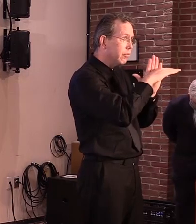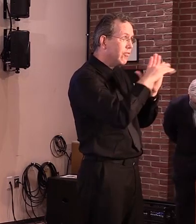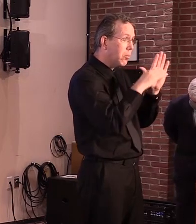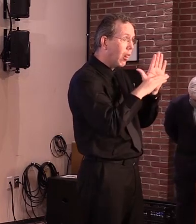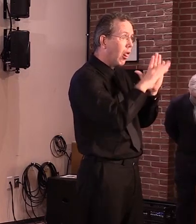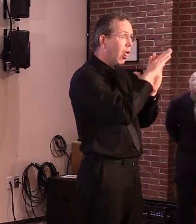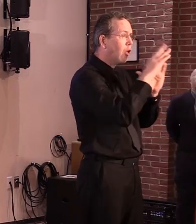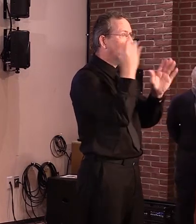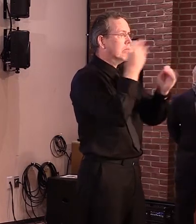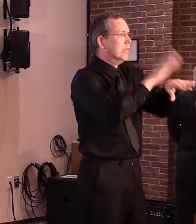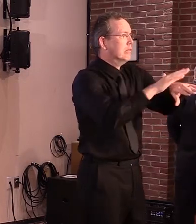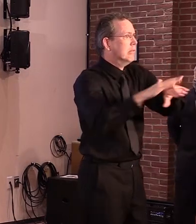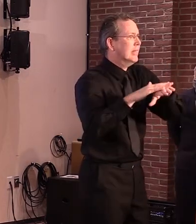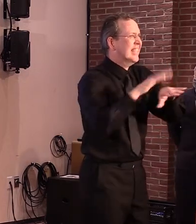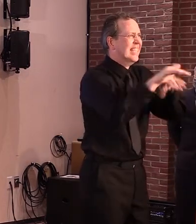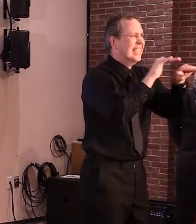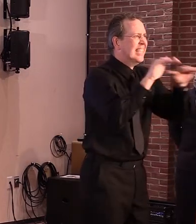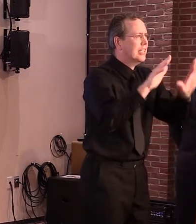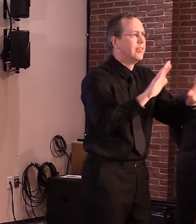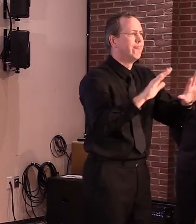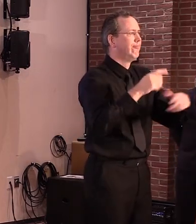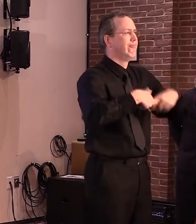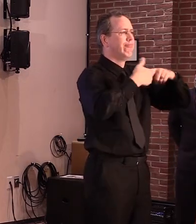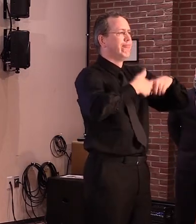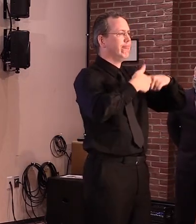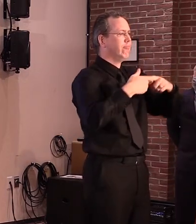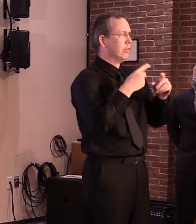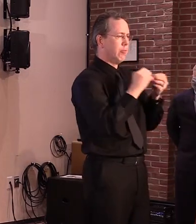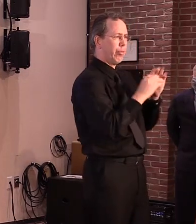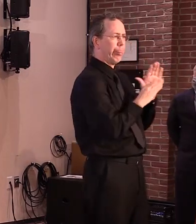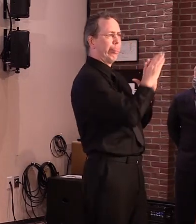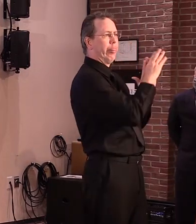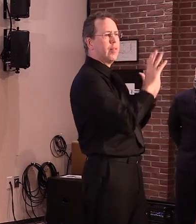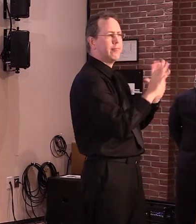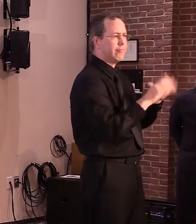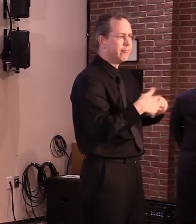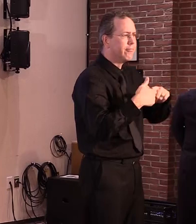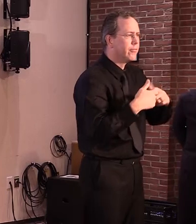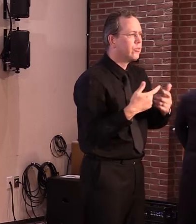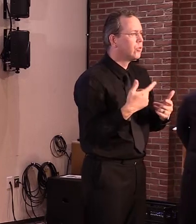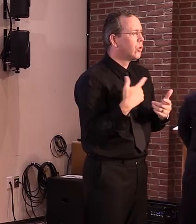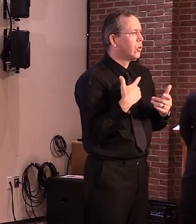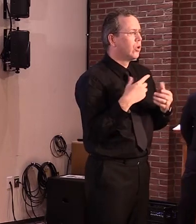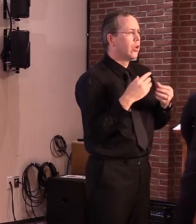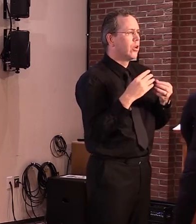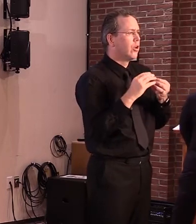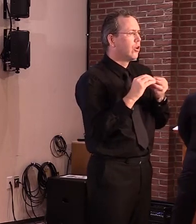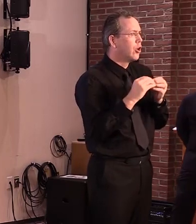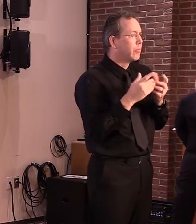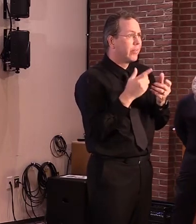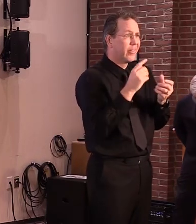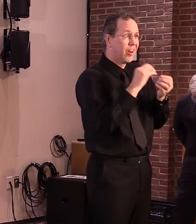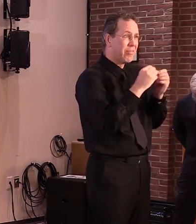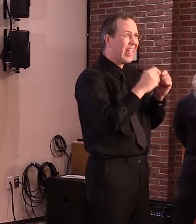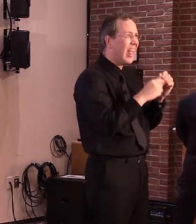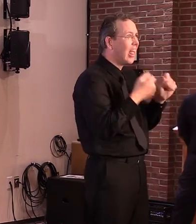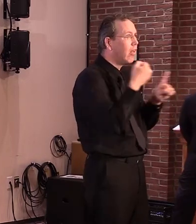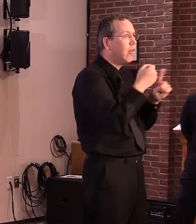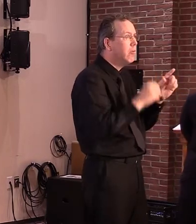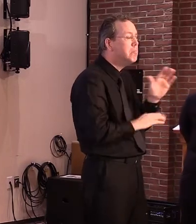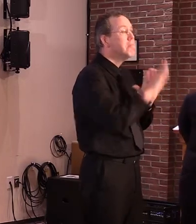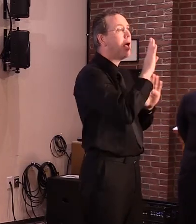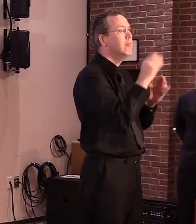So you can see how quickly what we've done over the last couple of weeks in terms